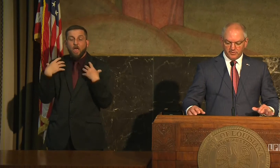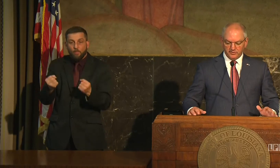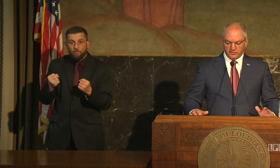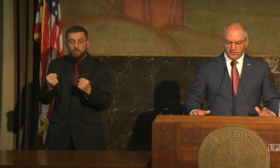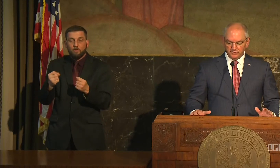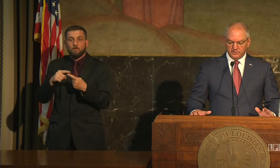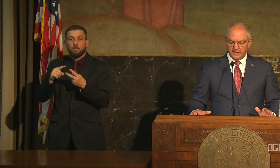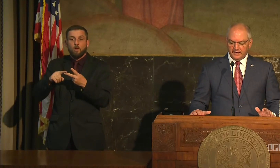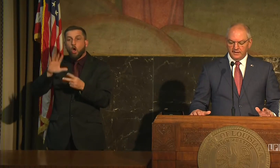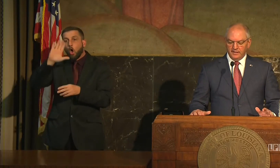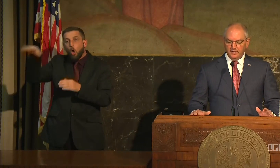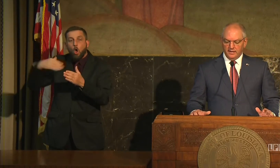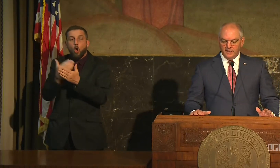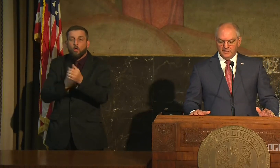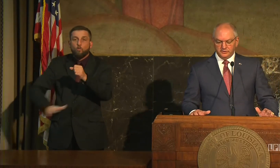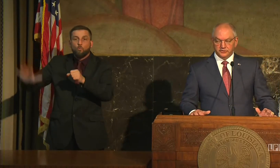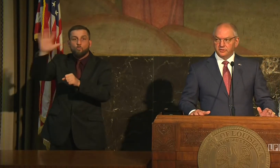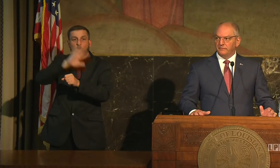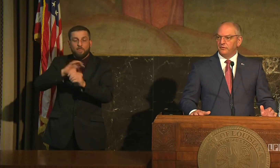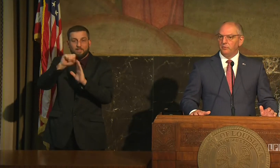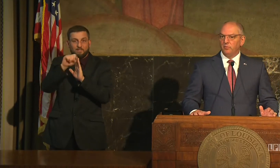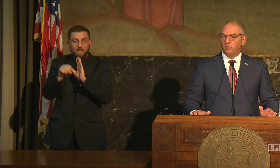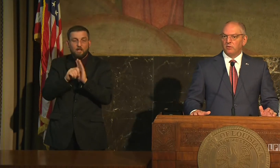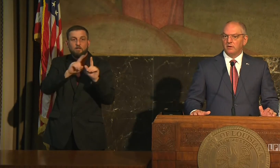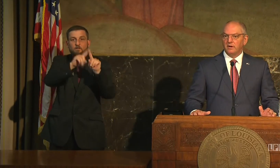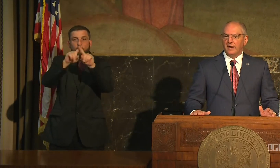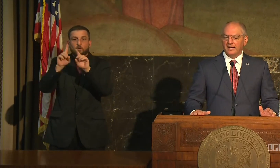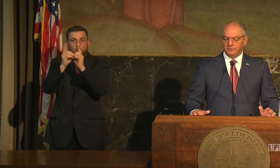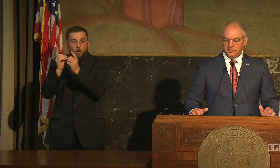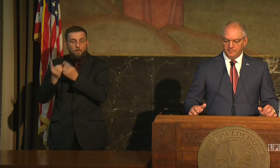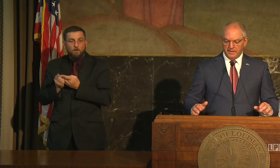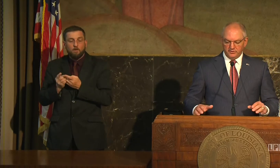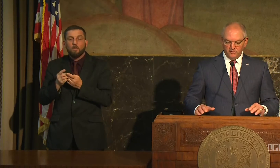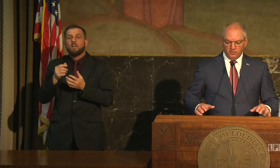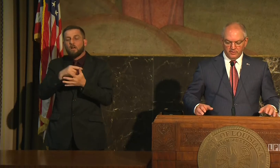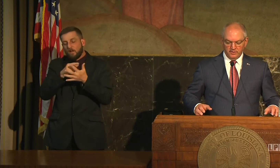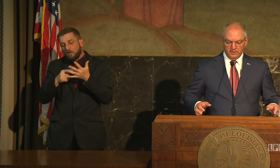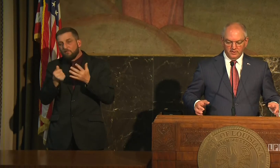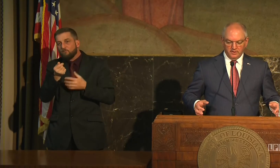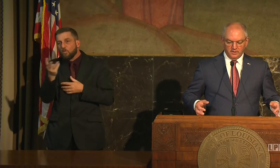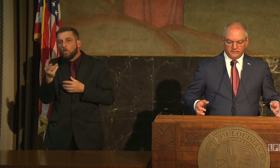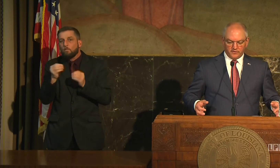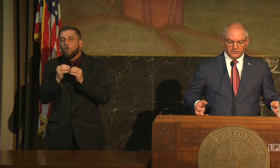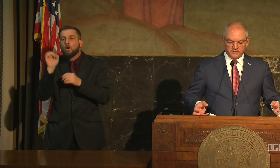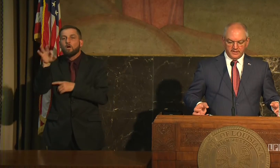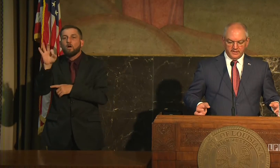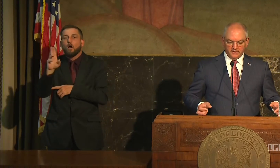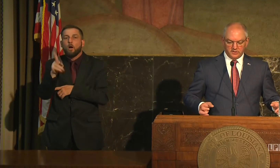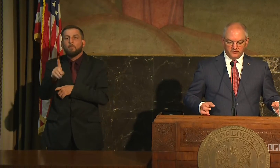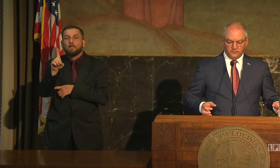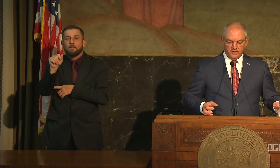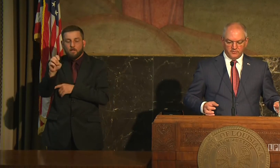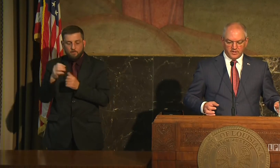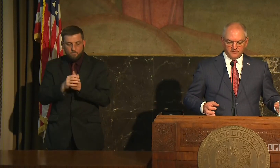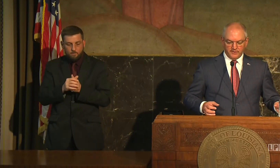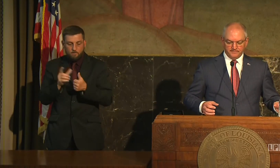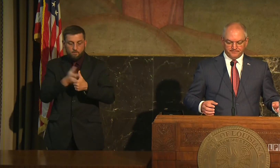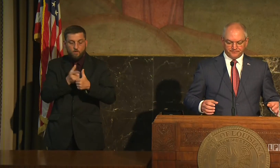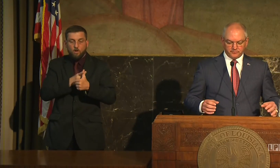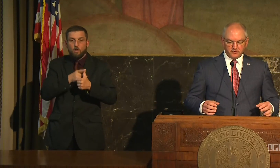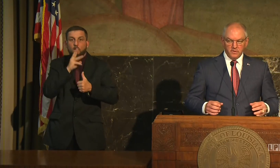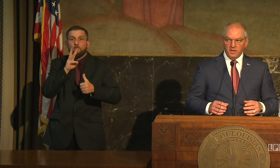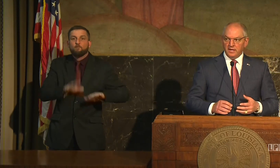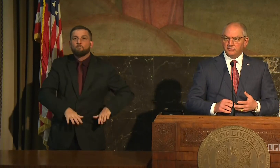all of our partners across the state. Just a few more items to update you on. The first is flood